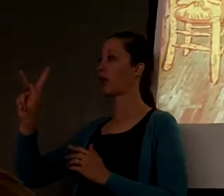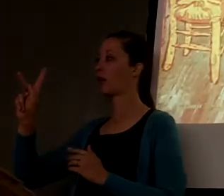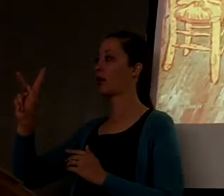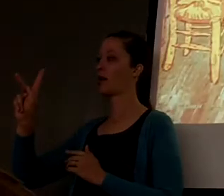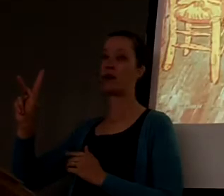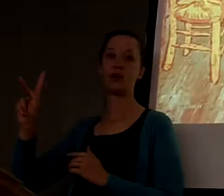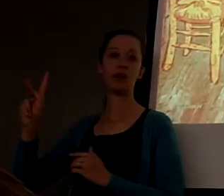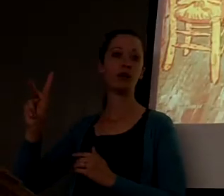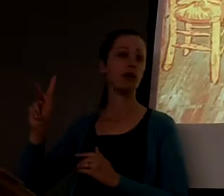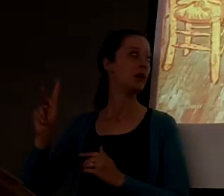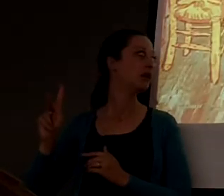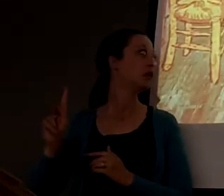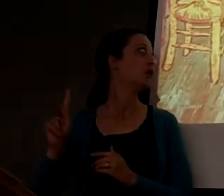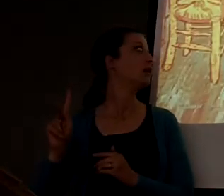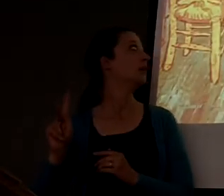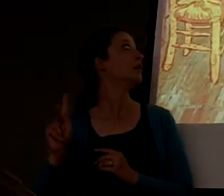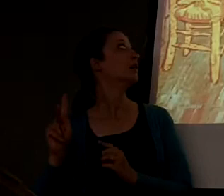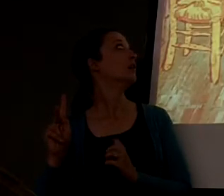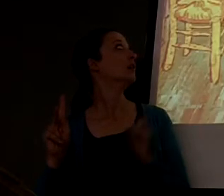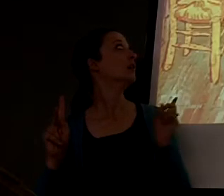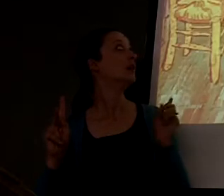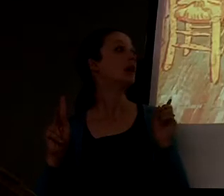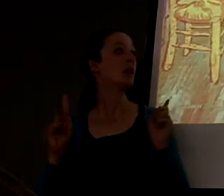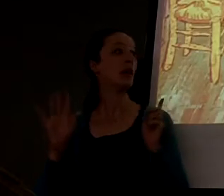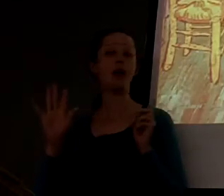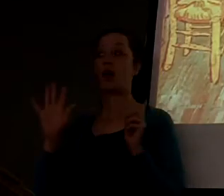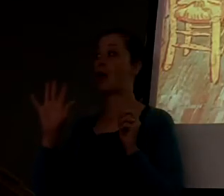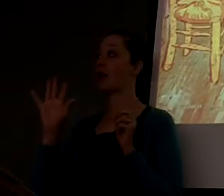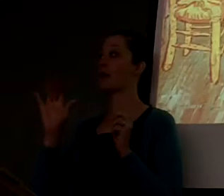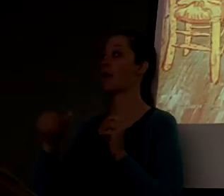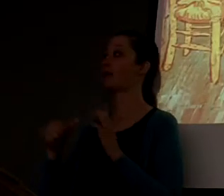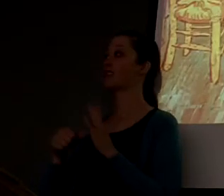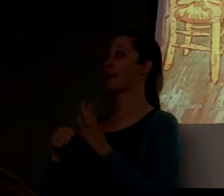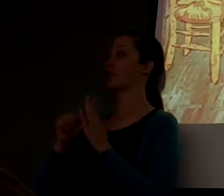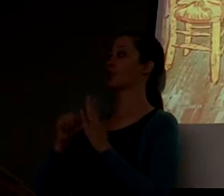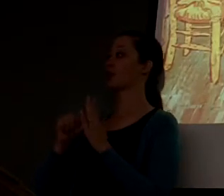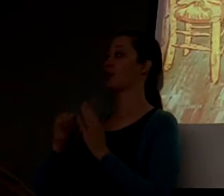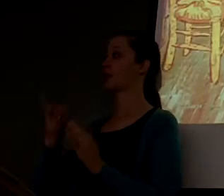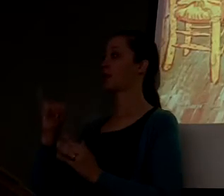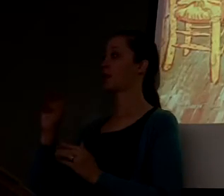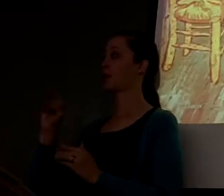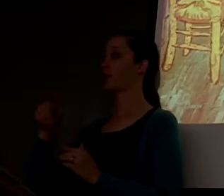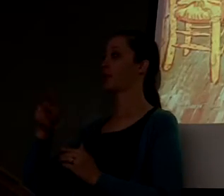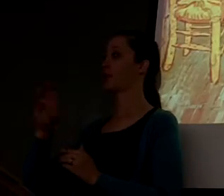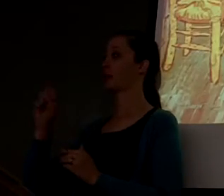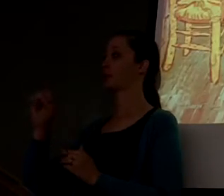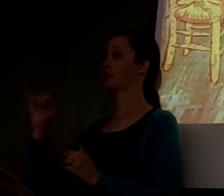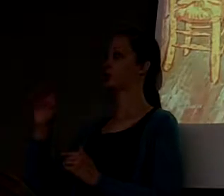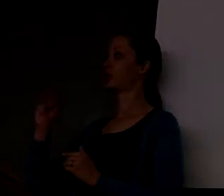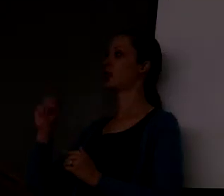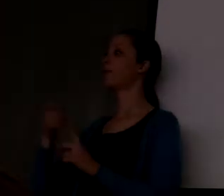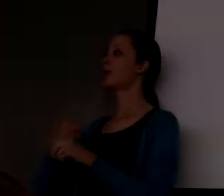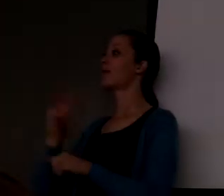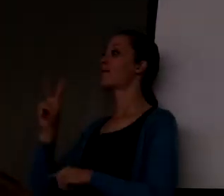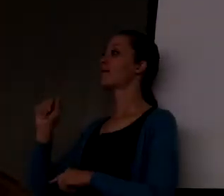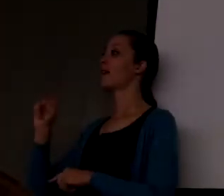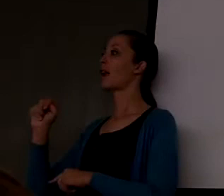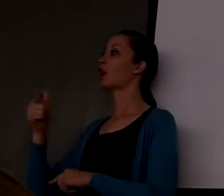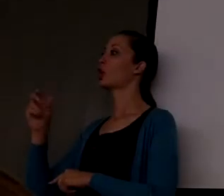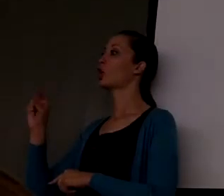This is an Impressionist painting by Van Gogh. It's his bedroom. This is